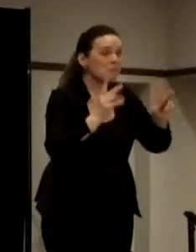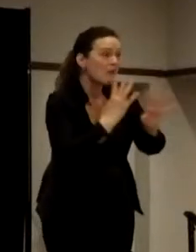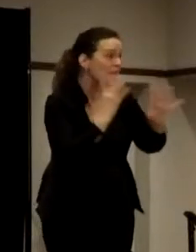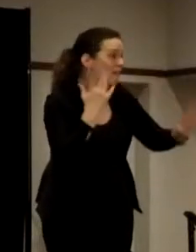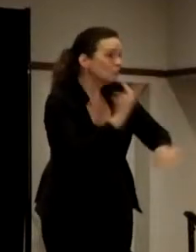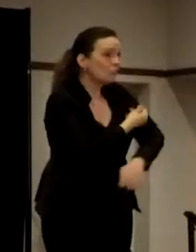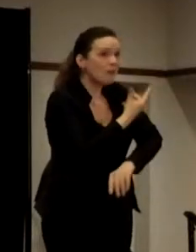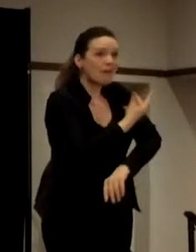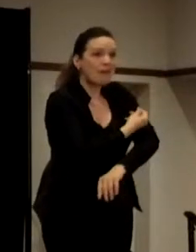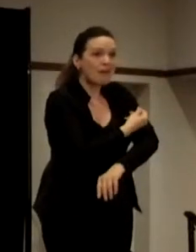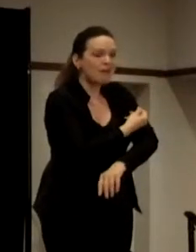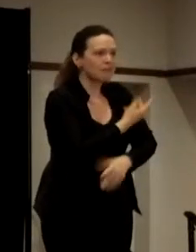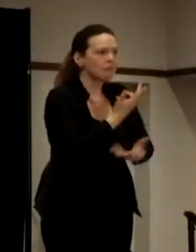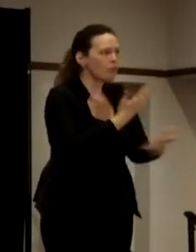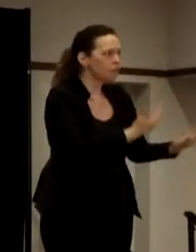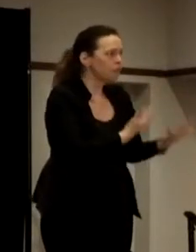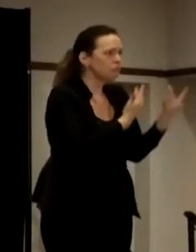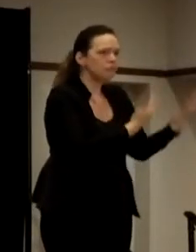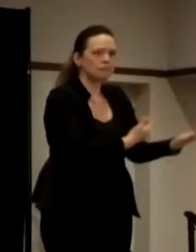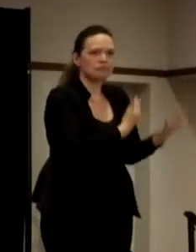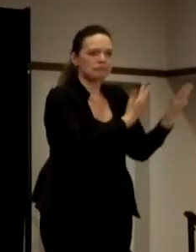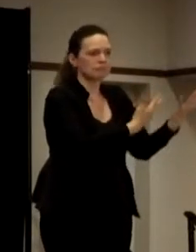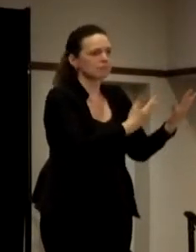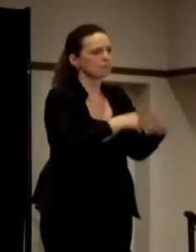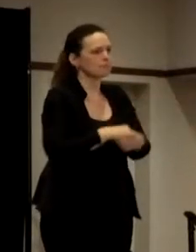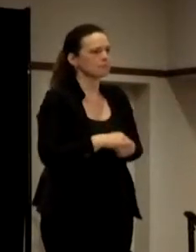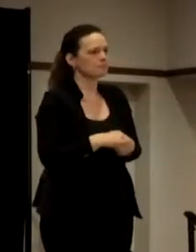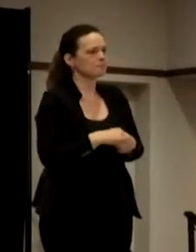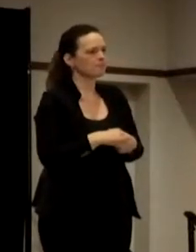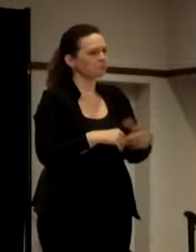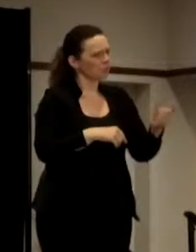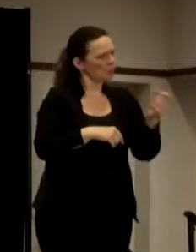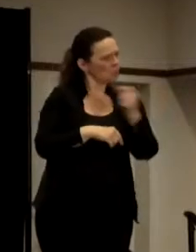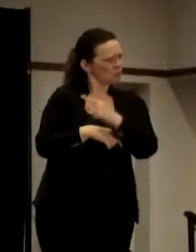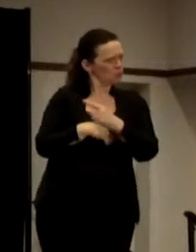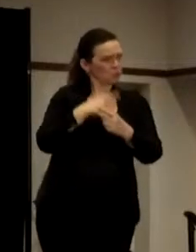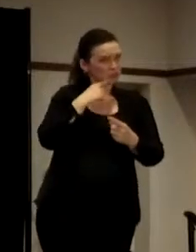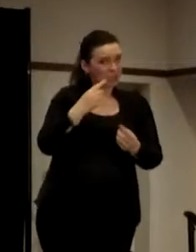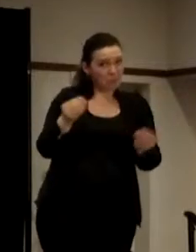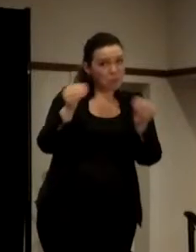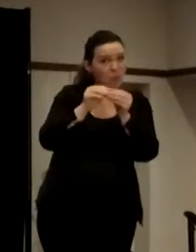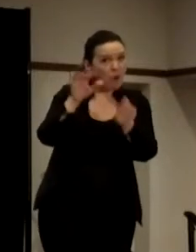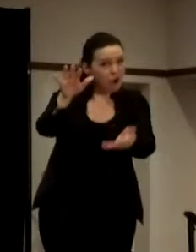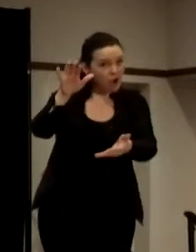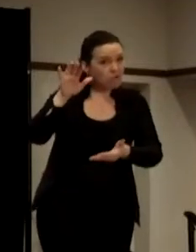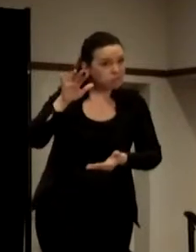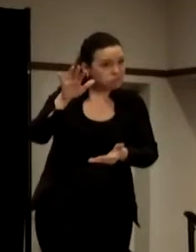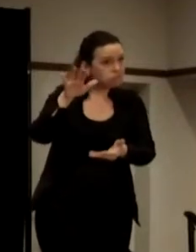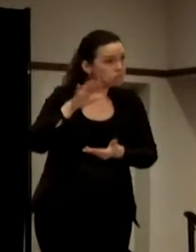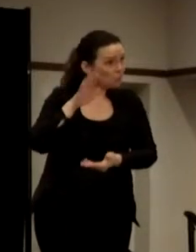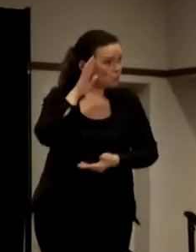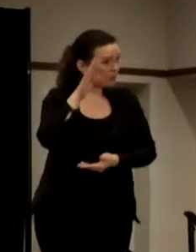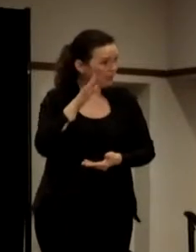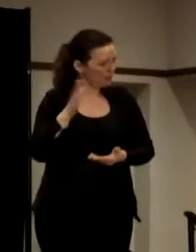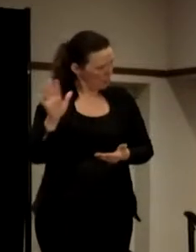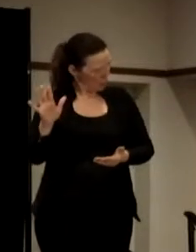have more of an ample supply right now, so yeah. So I think one of the